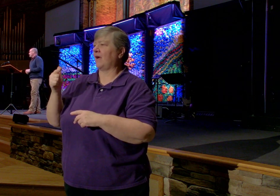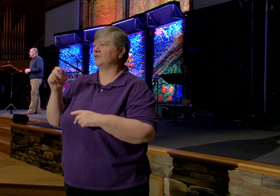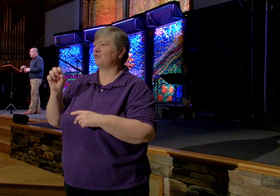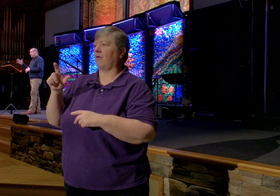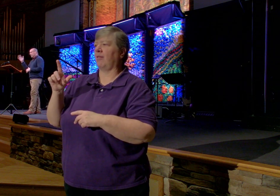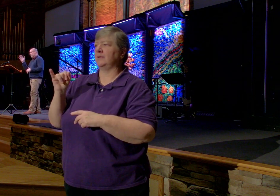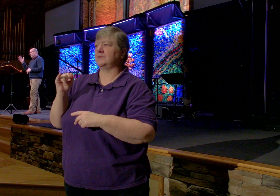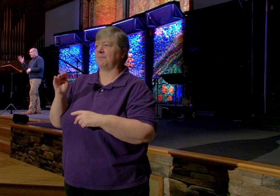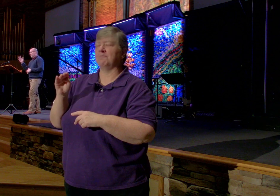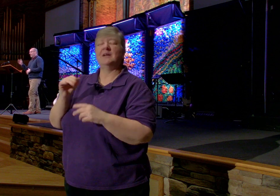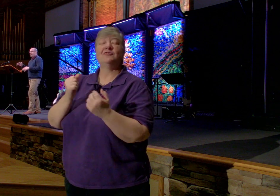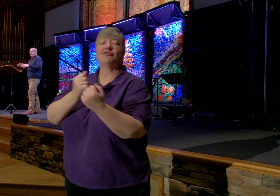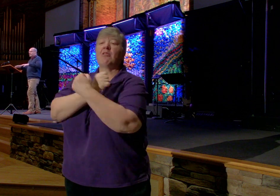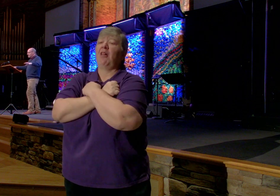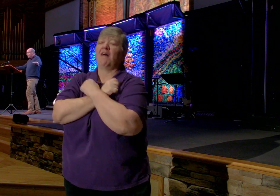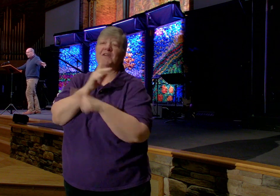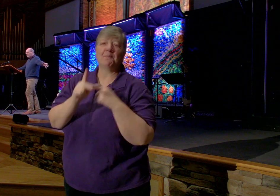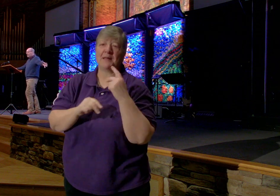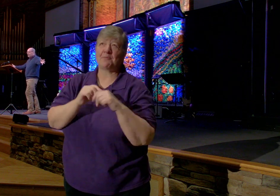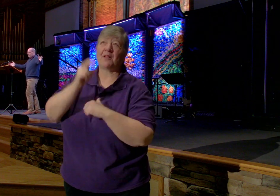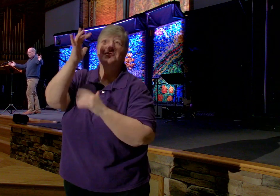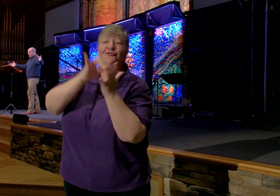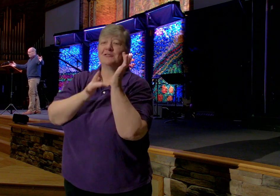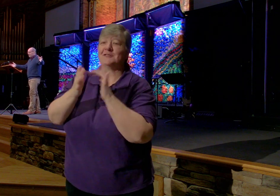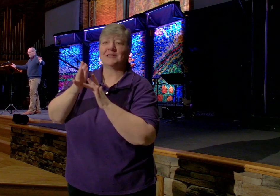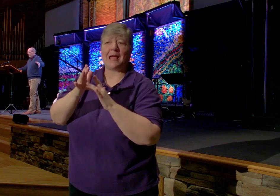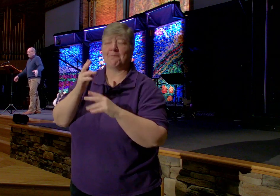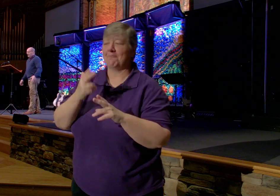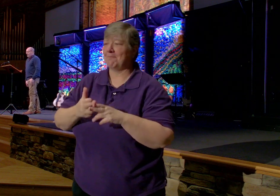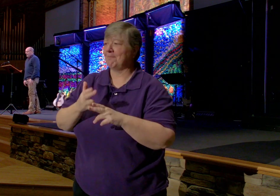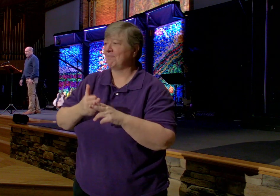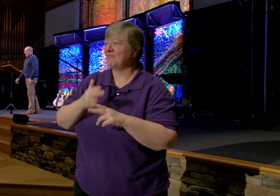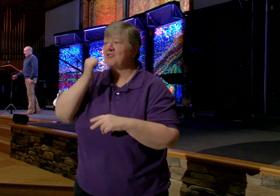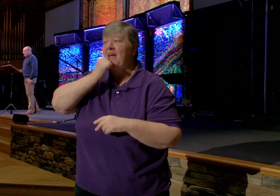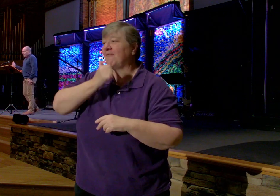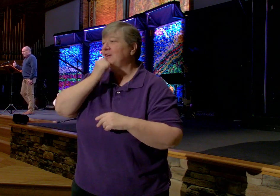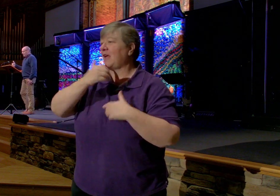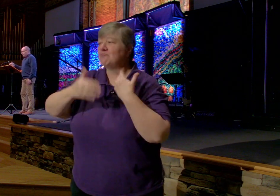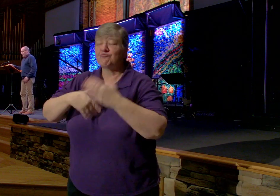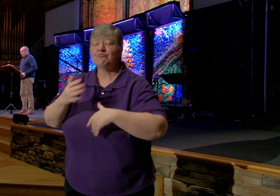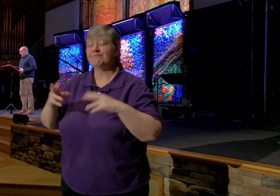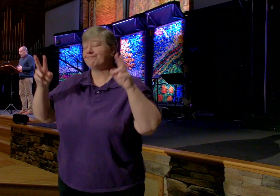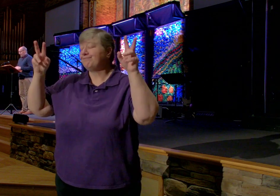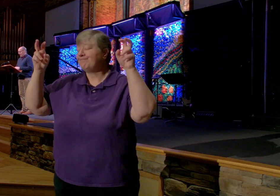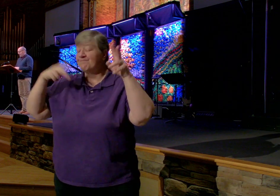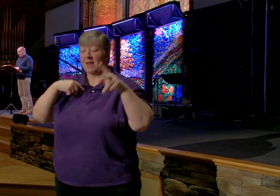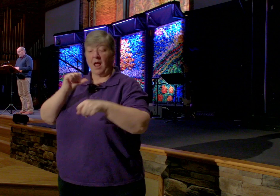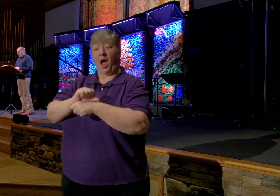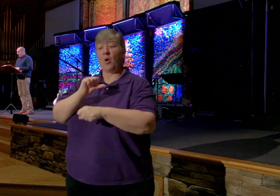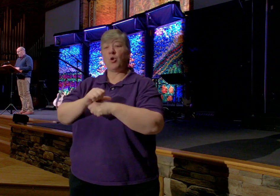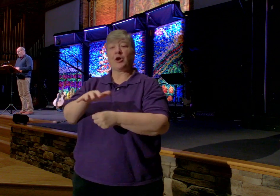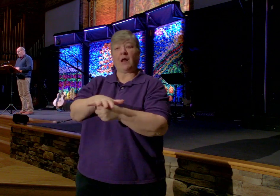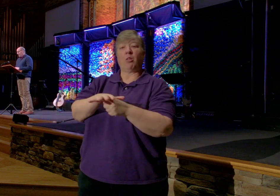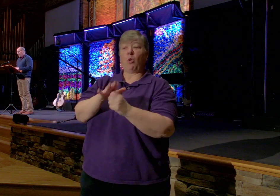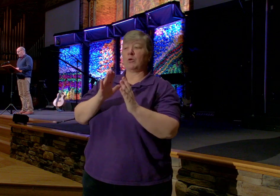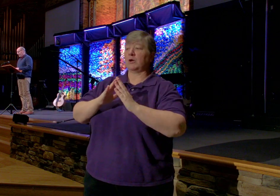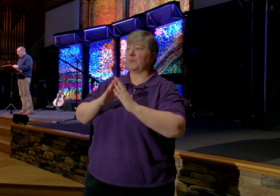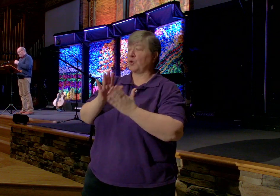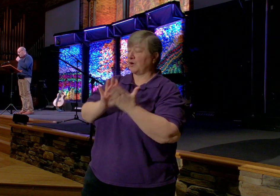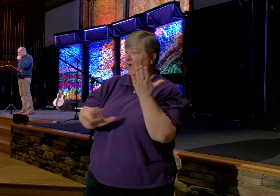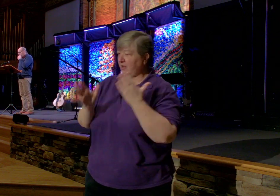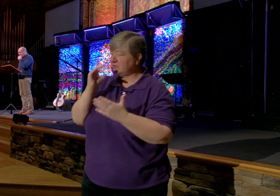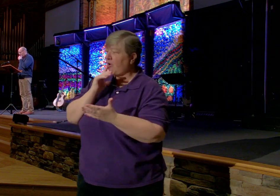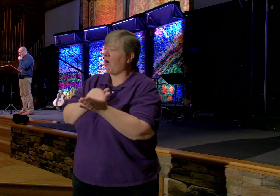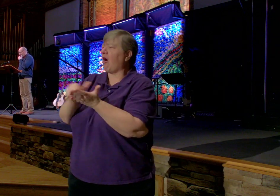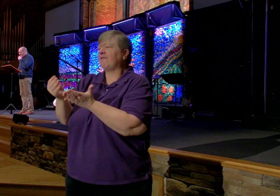loving people in Jesus' name, noticing them, just in their everyday routines. I work at a local community college and often